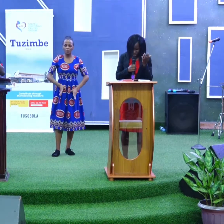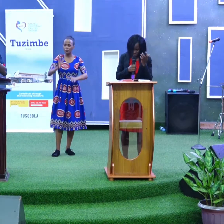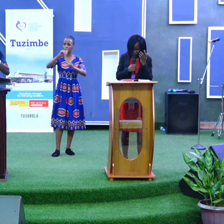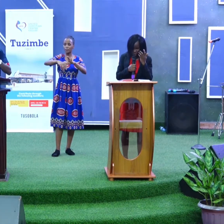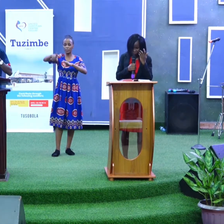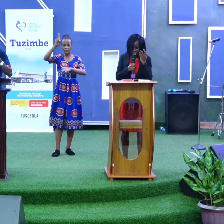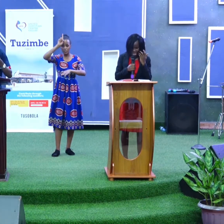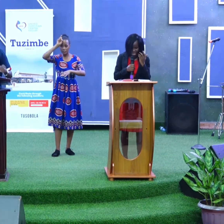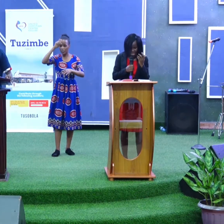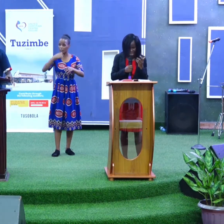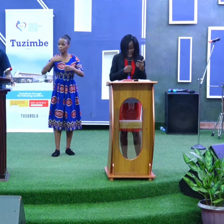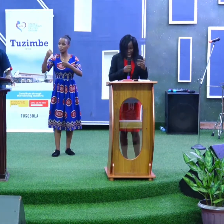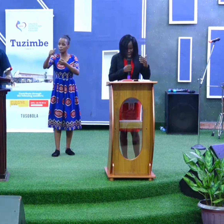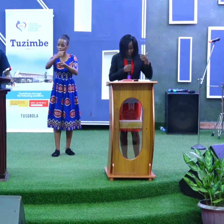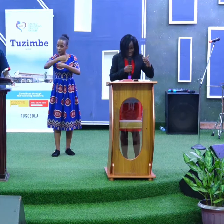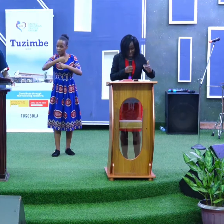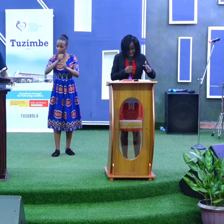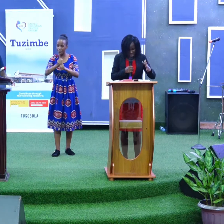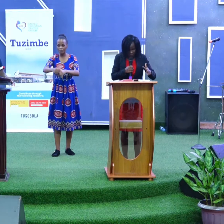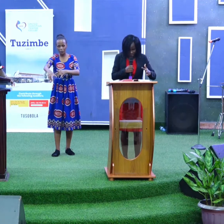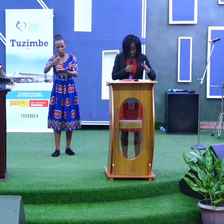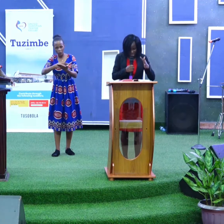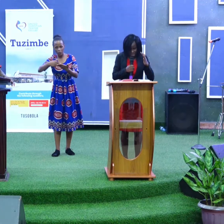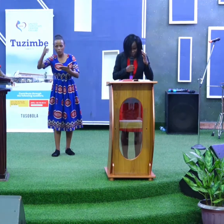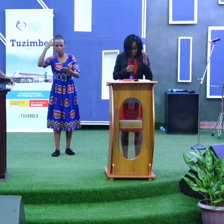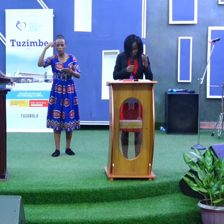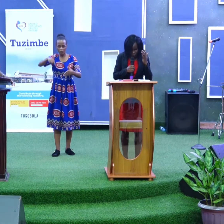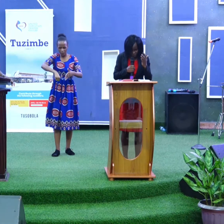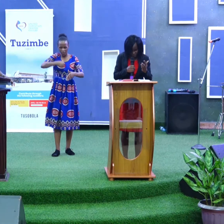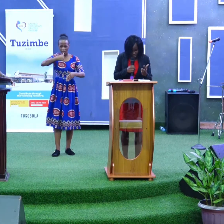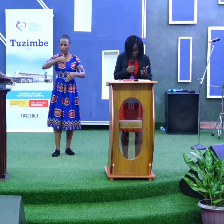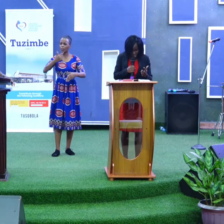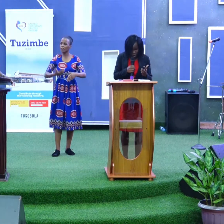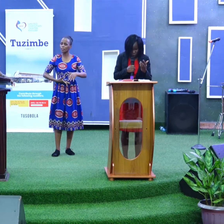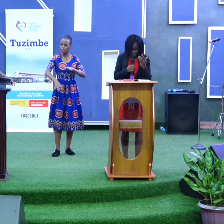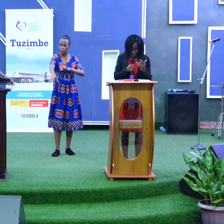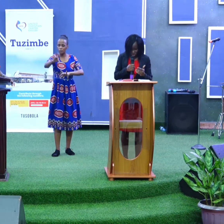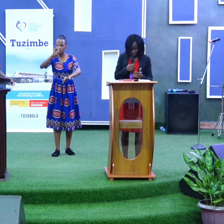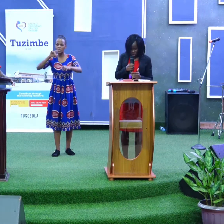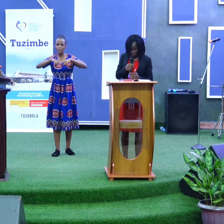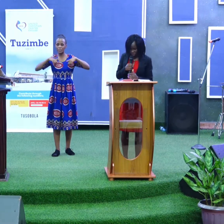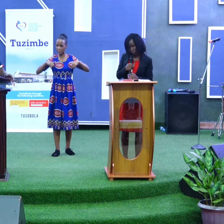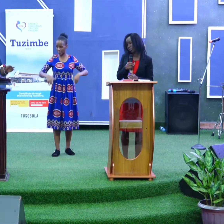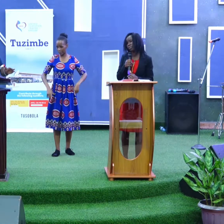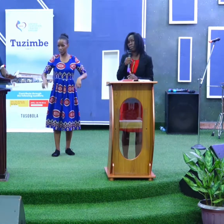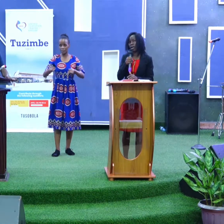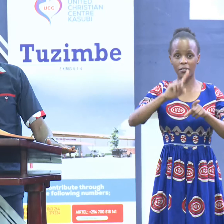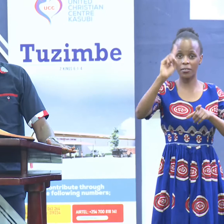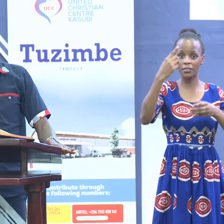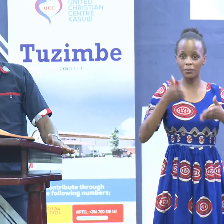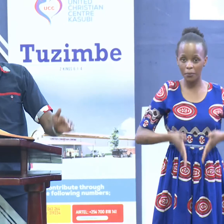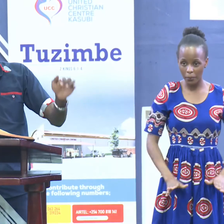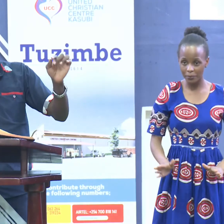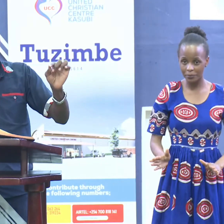to myself. Verse 18, I have taken the Levites instead of all the firstborn of the children of Israel.